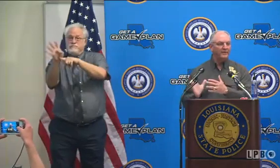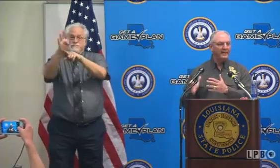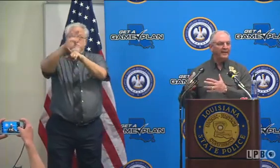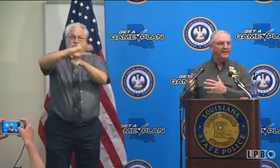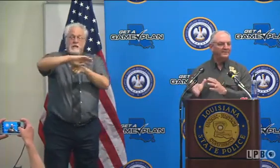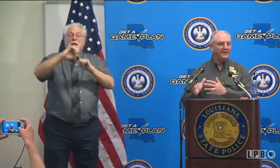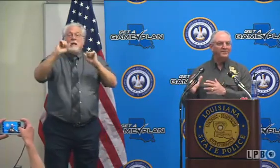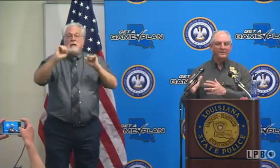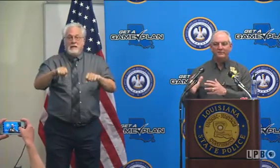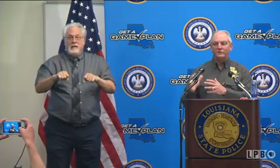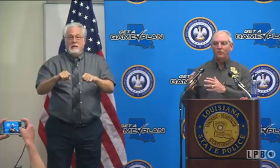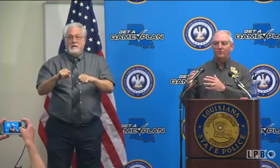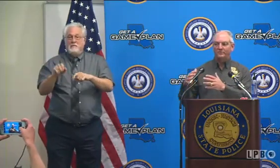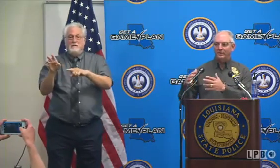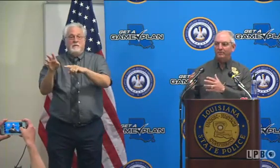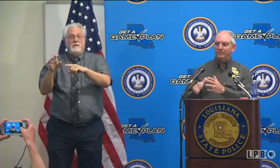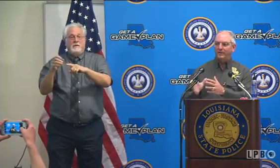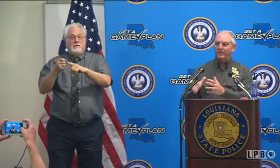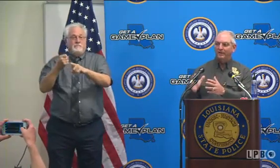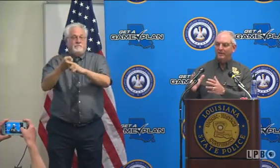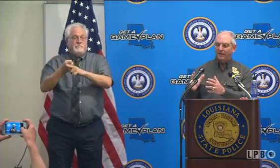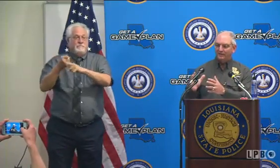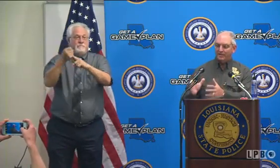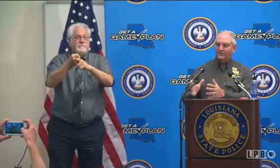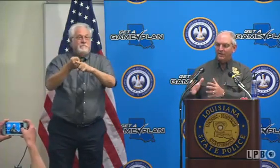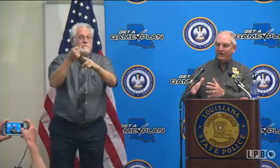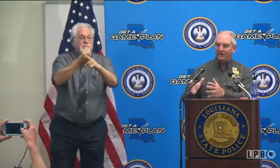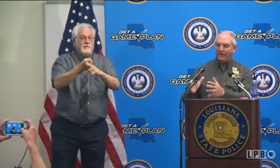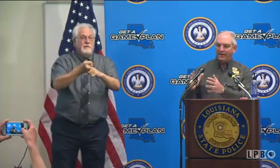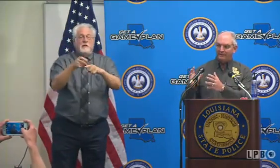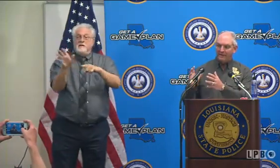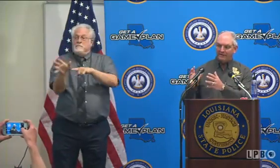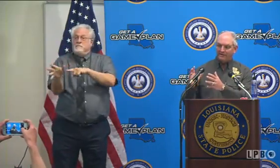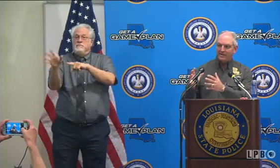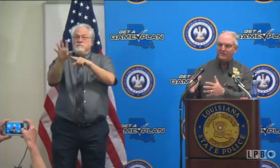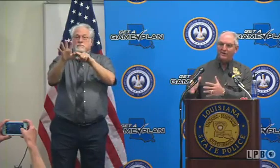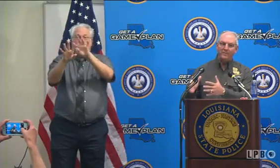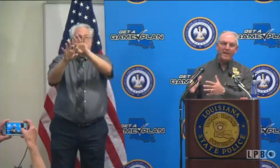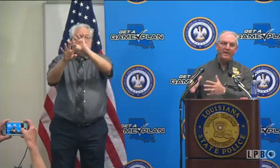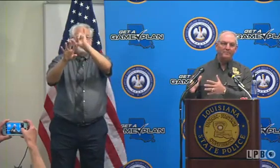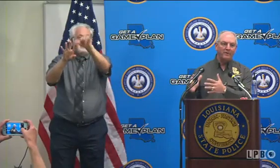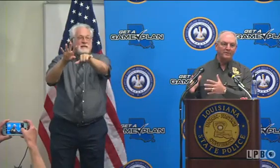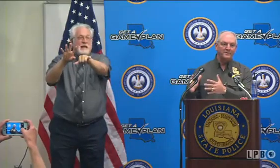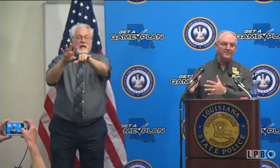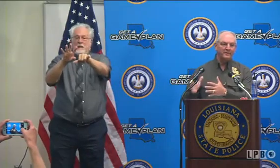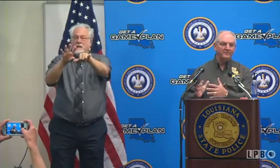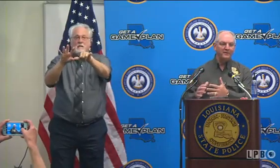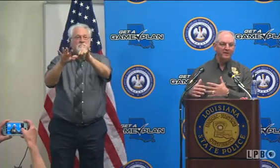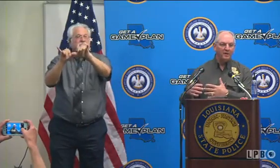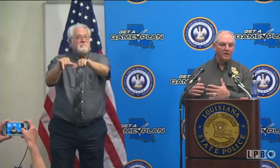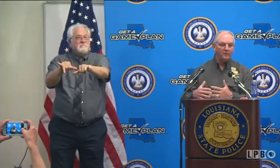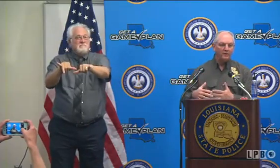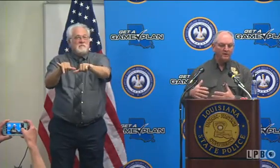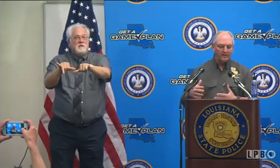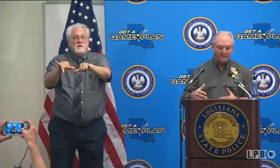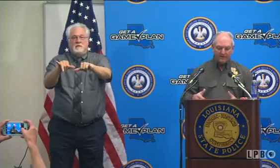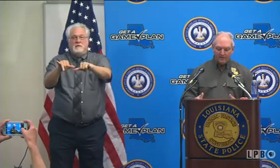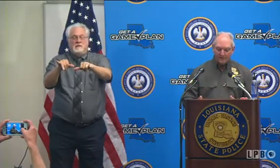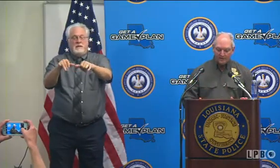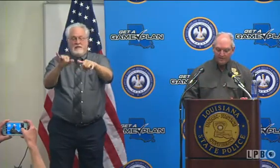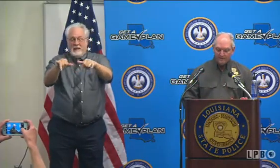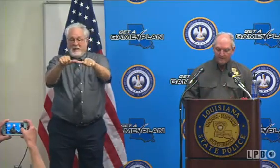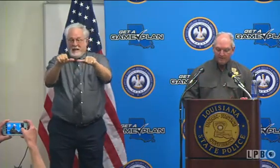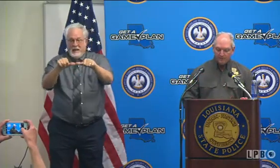sort of, in isolation of the storm, seem to be stationary. And if that stationary band parks itself over a